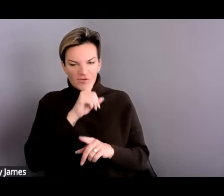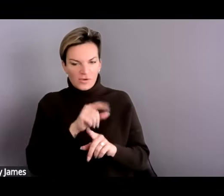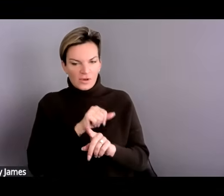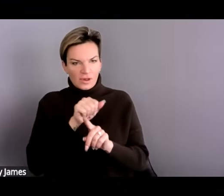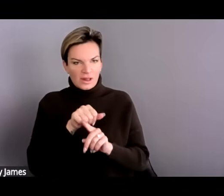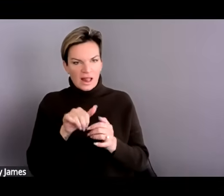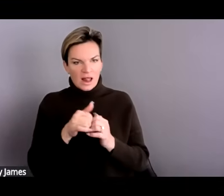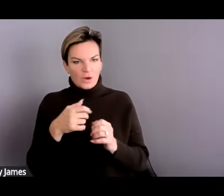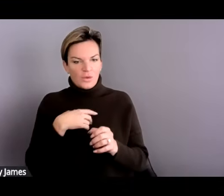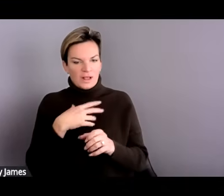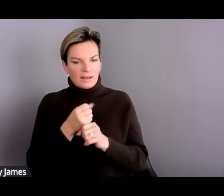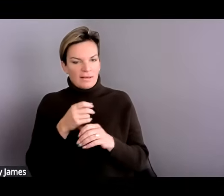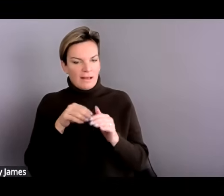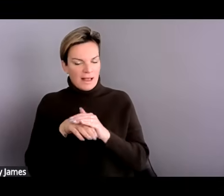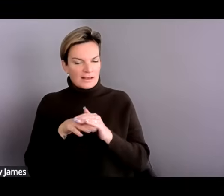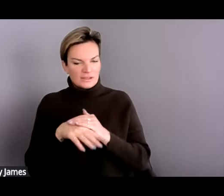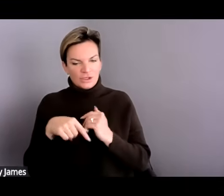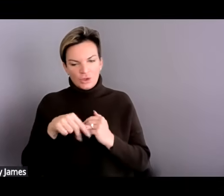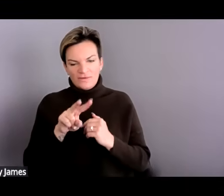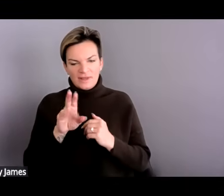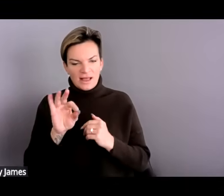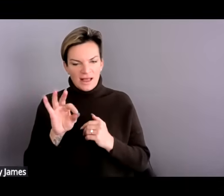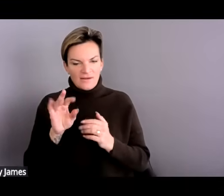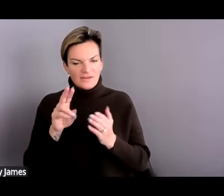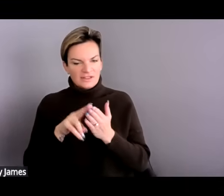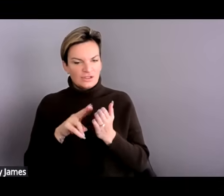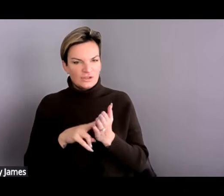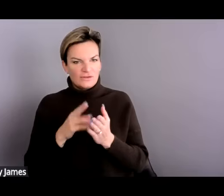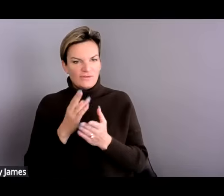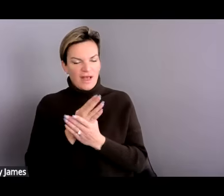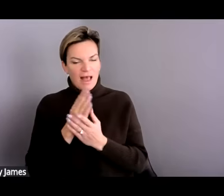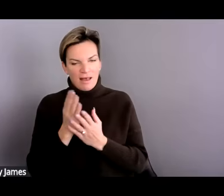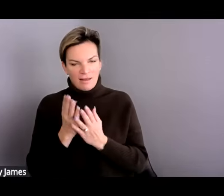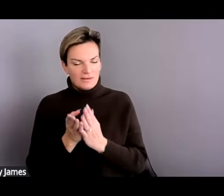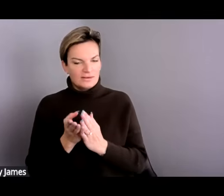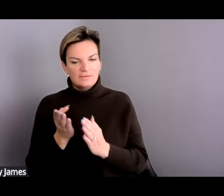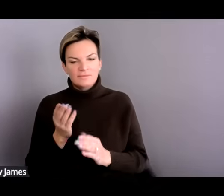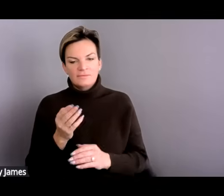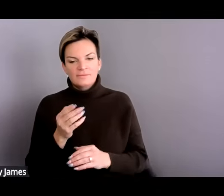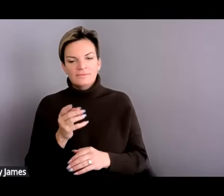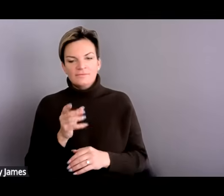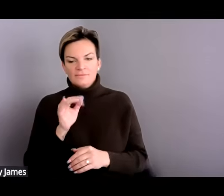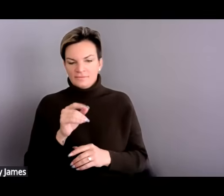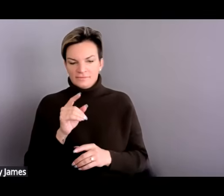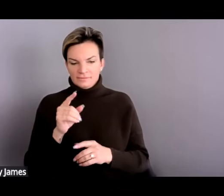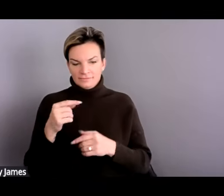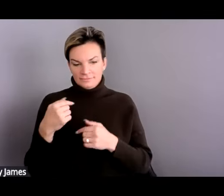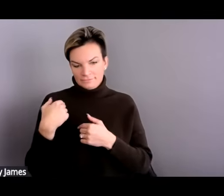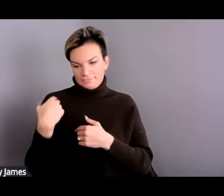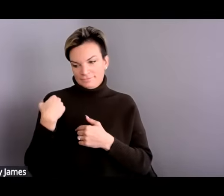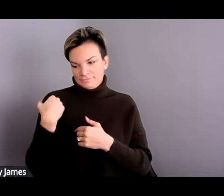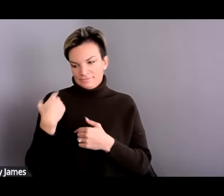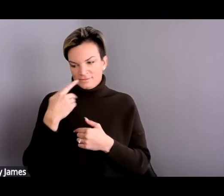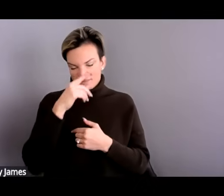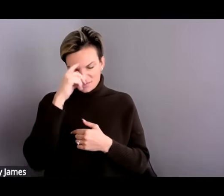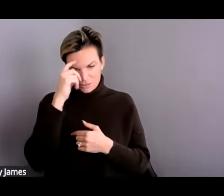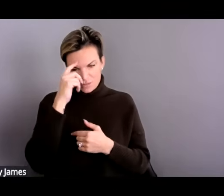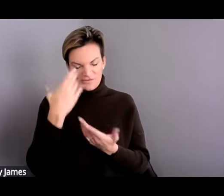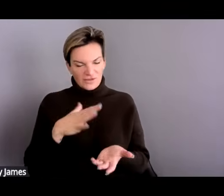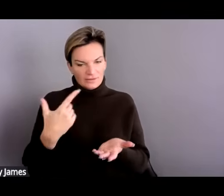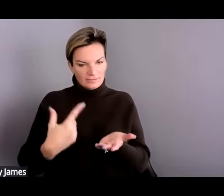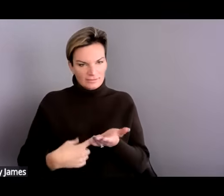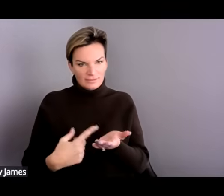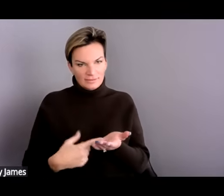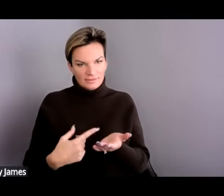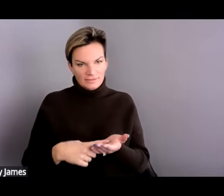the QVF signature files? You know, things that came up over the summer with my dear friend